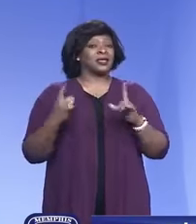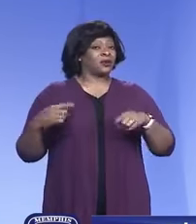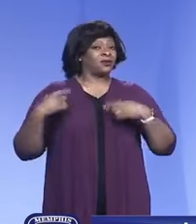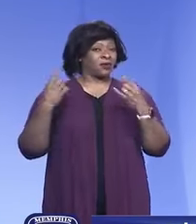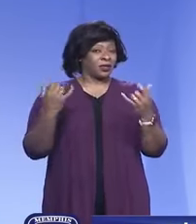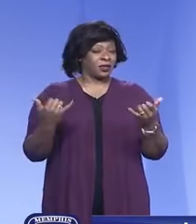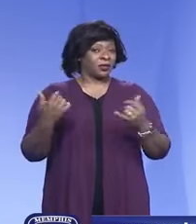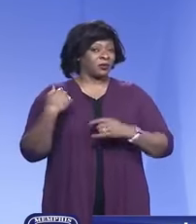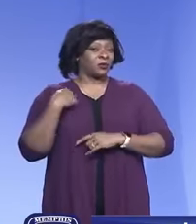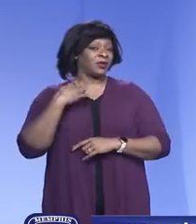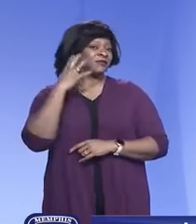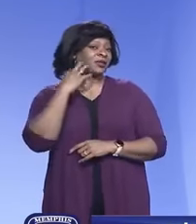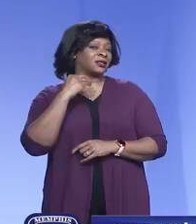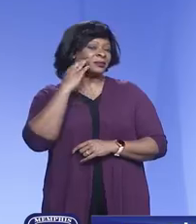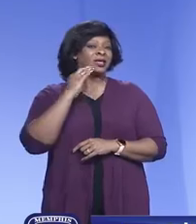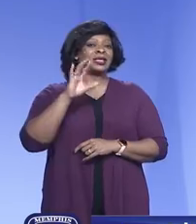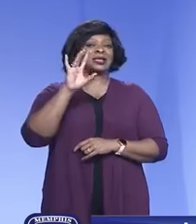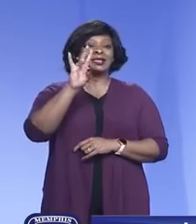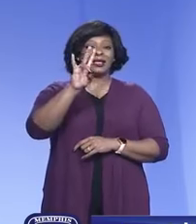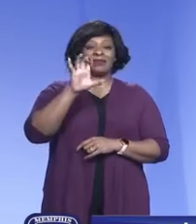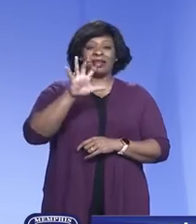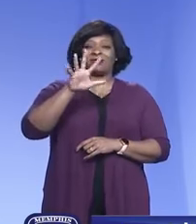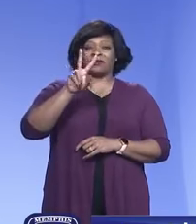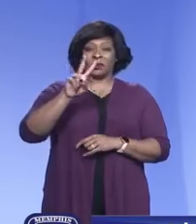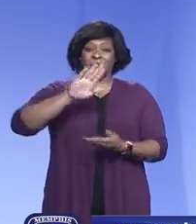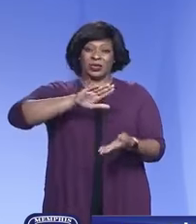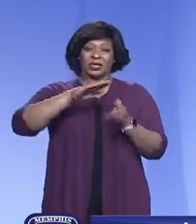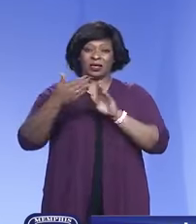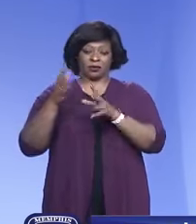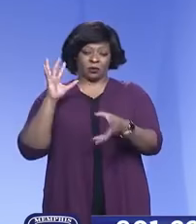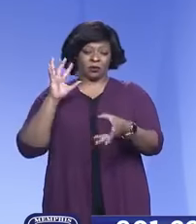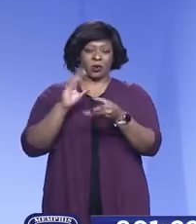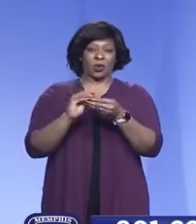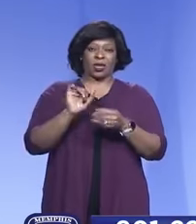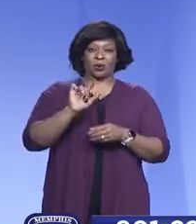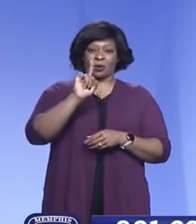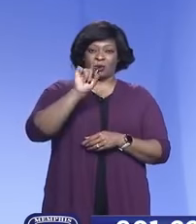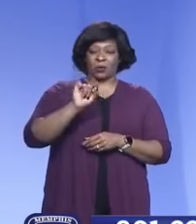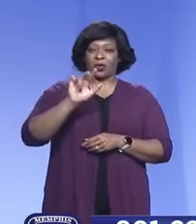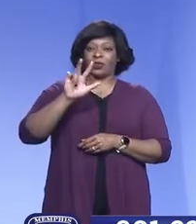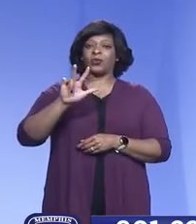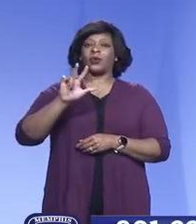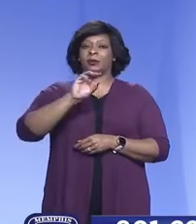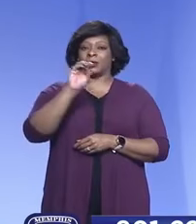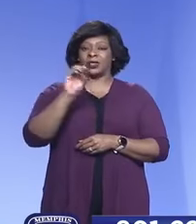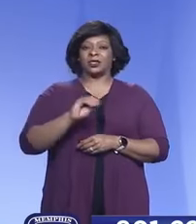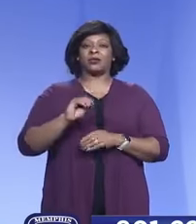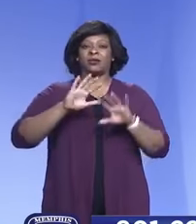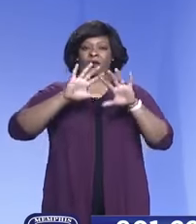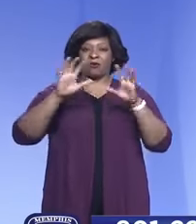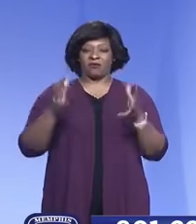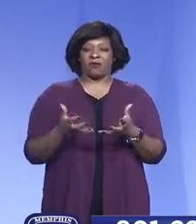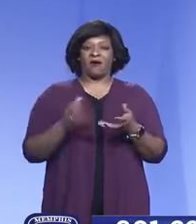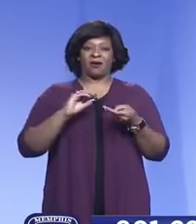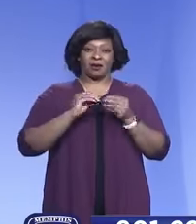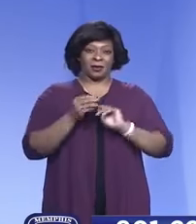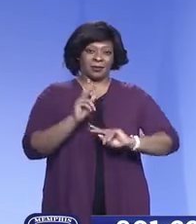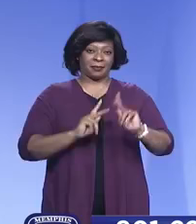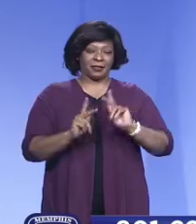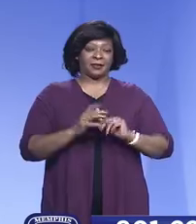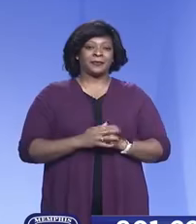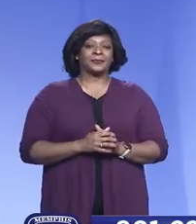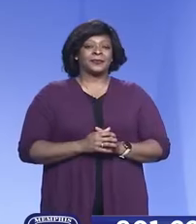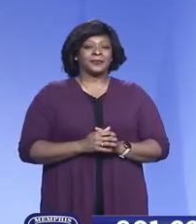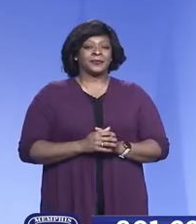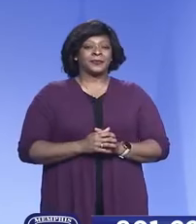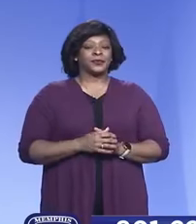we've experienced 752 deaths, which is 1.3% of our overall cases. One of the